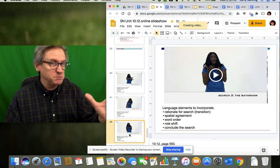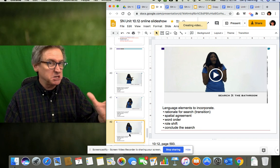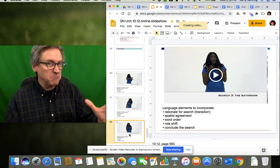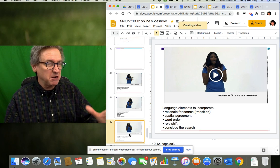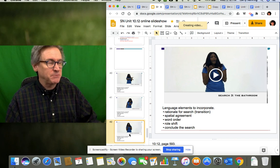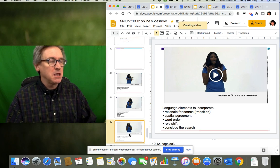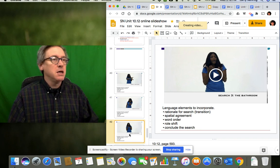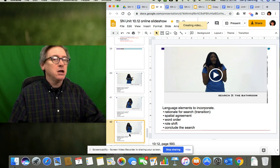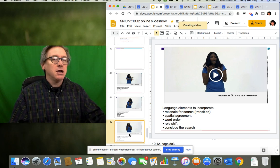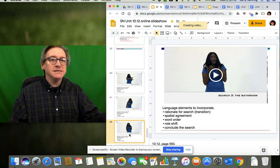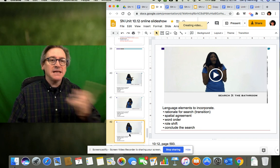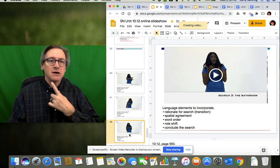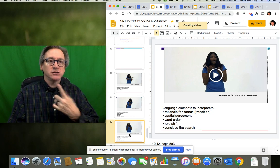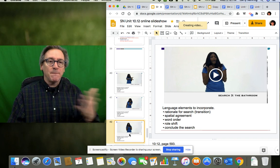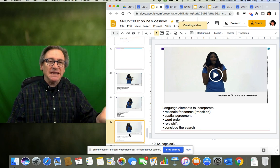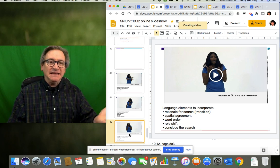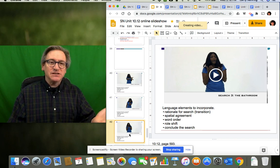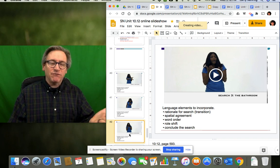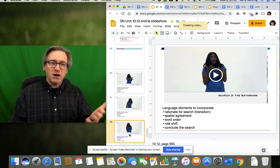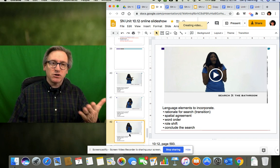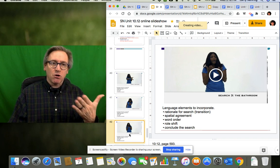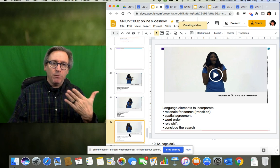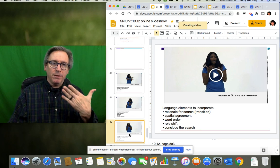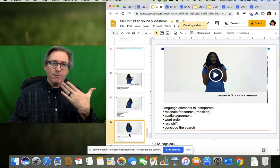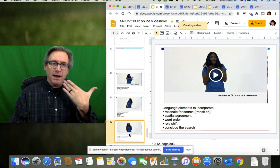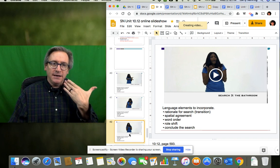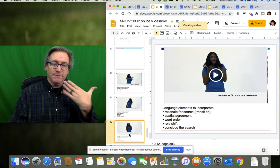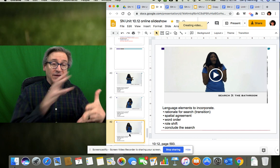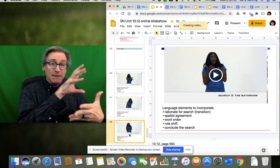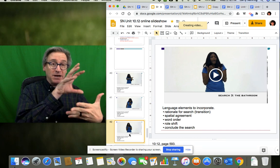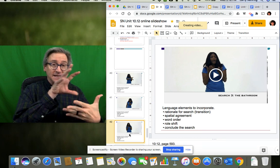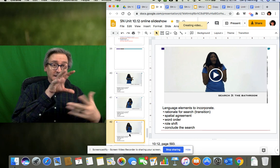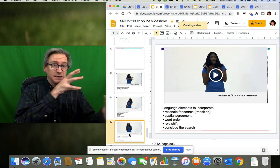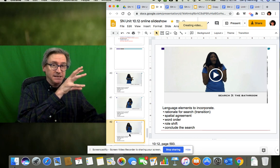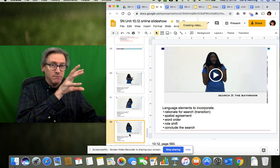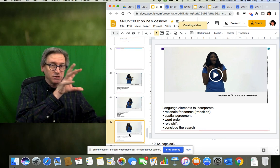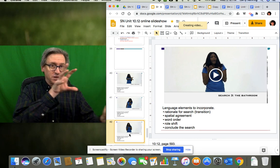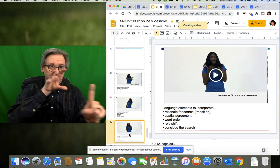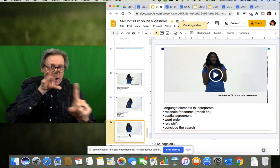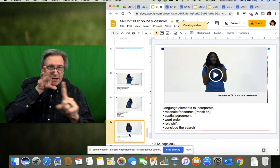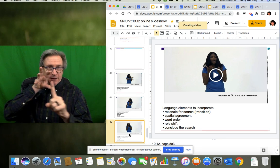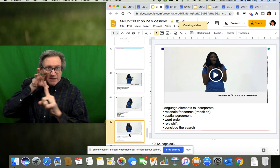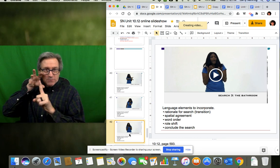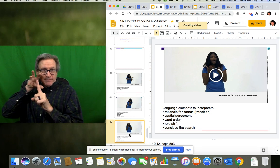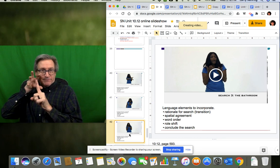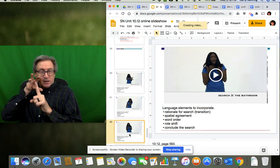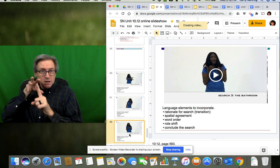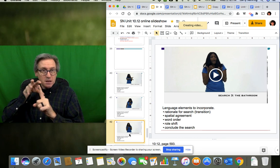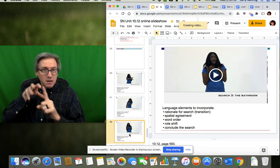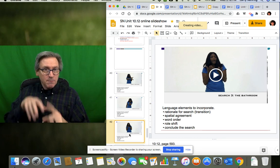It's Christmas time, right? Comes in the house, but leaves the front door open behind him. Now, the camera can't see it because the camera's kind of tracking him this